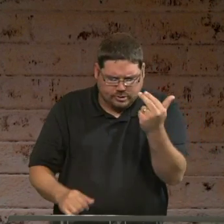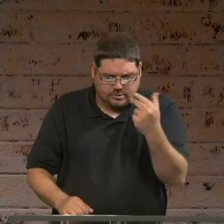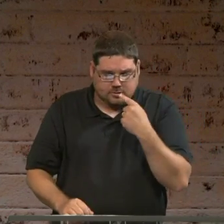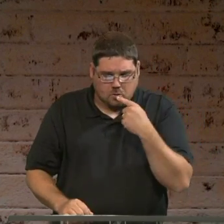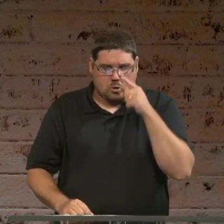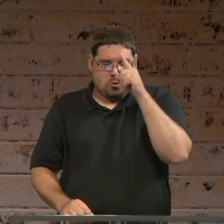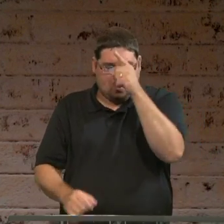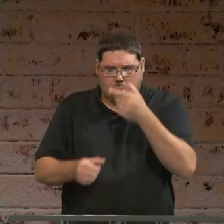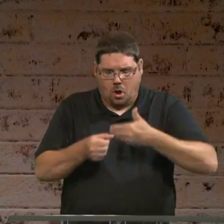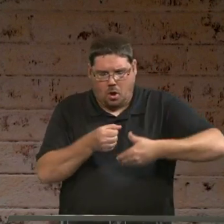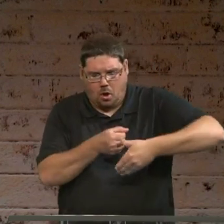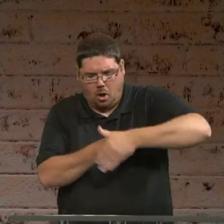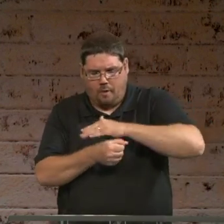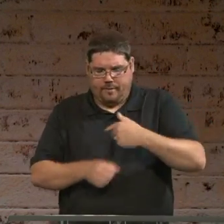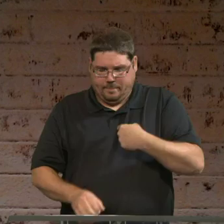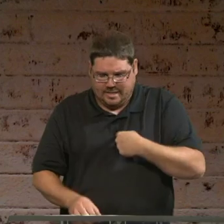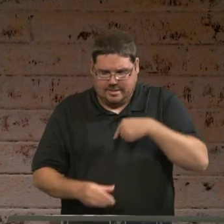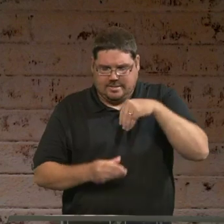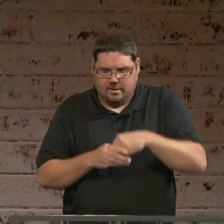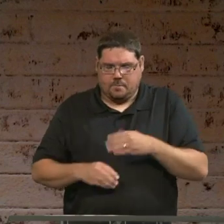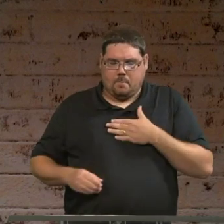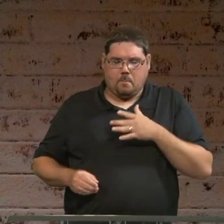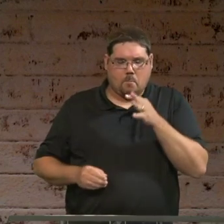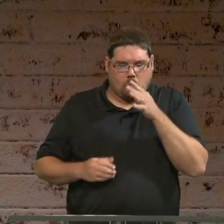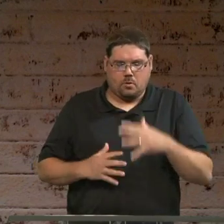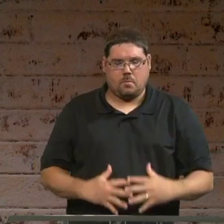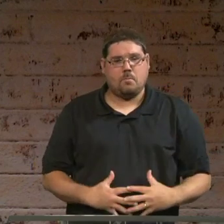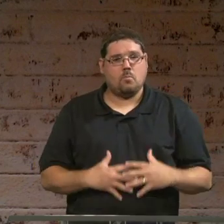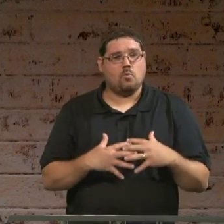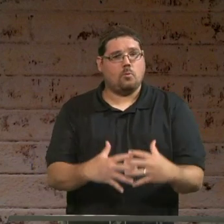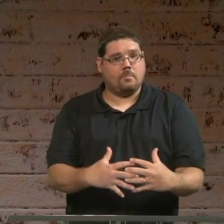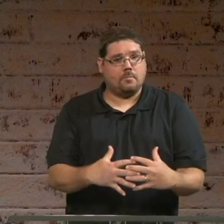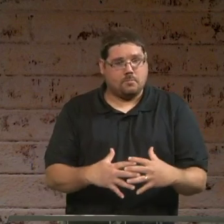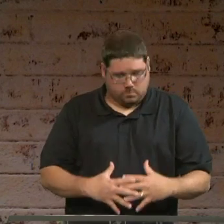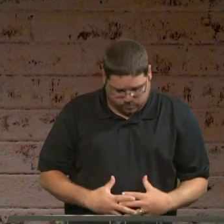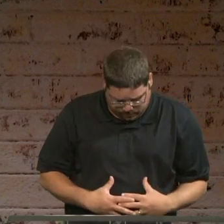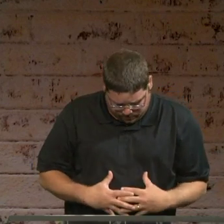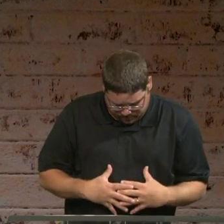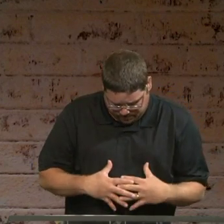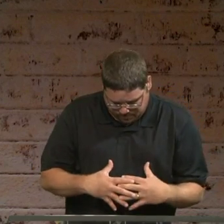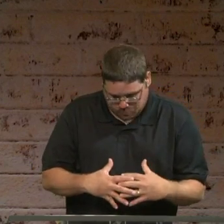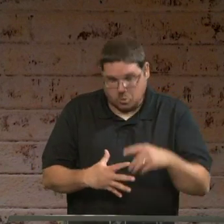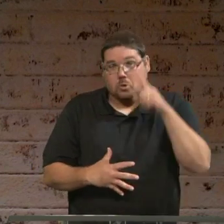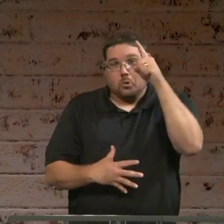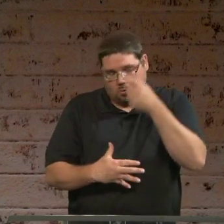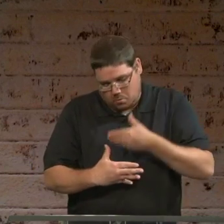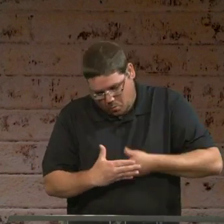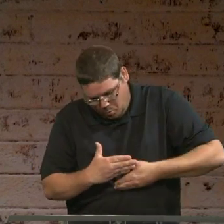Now, I want you to notice in verse number 13, it says, "He covered me in my mother's womb."